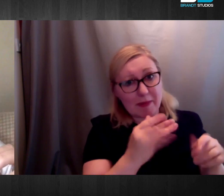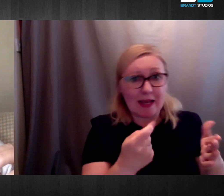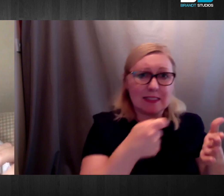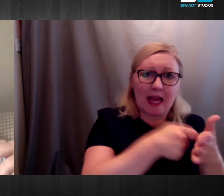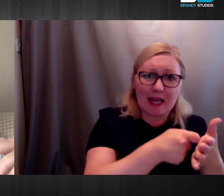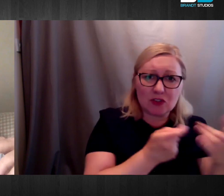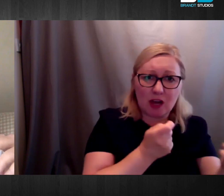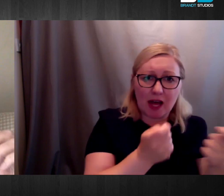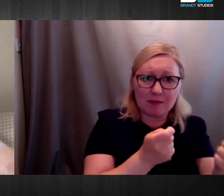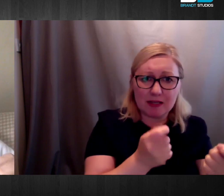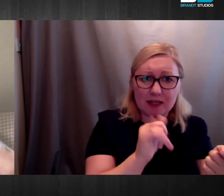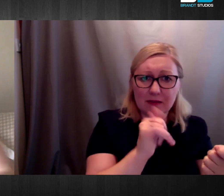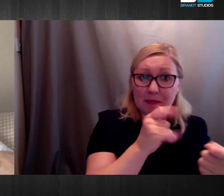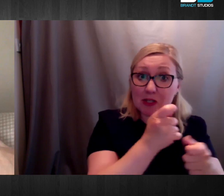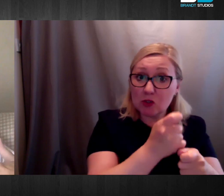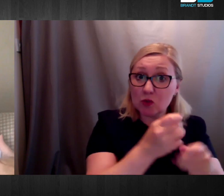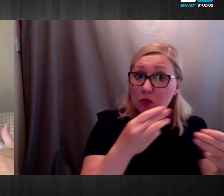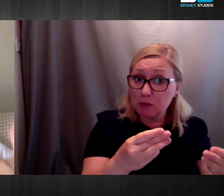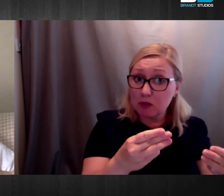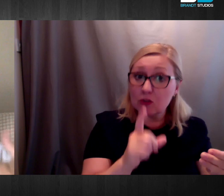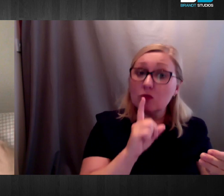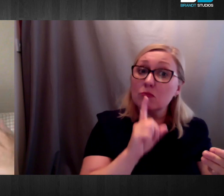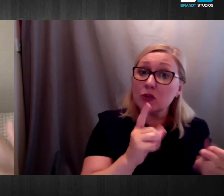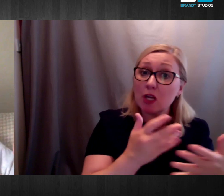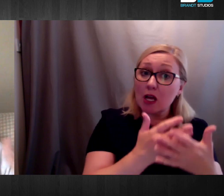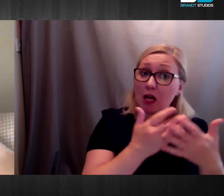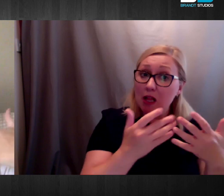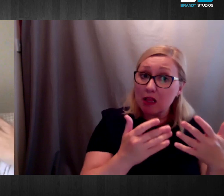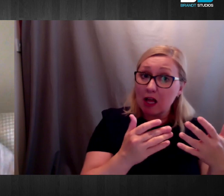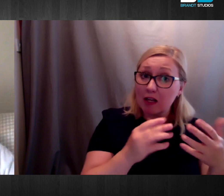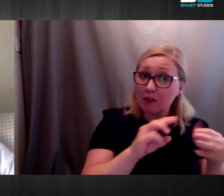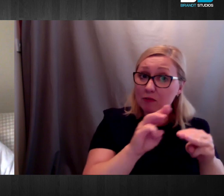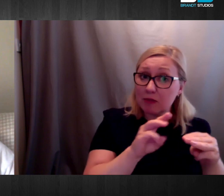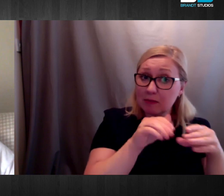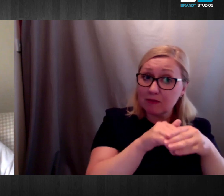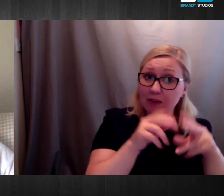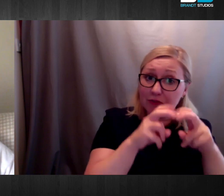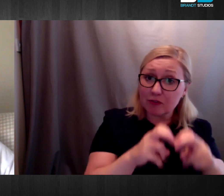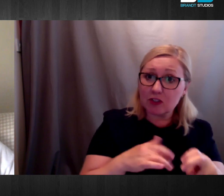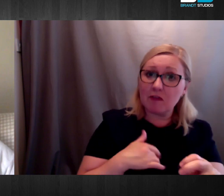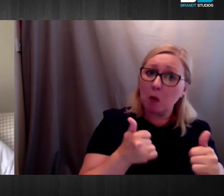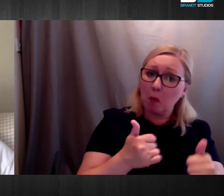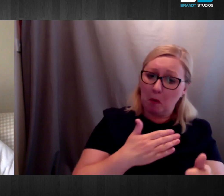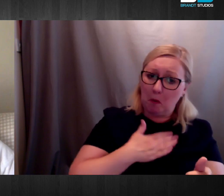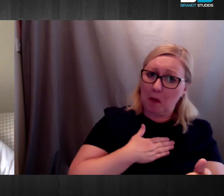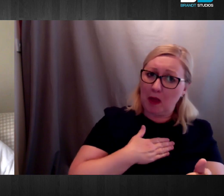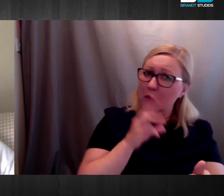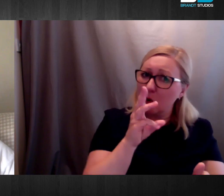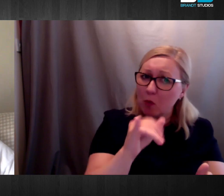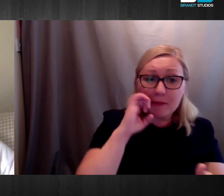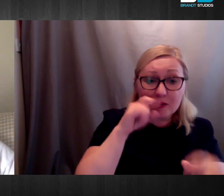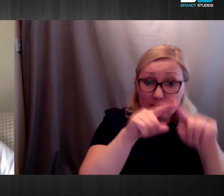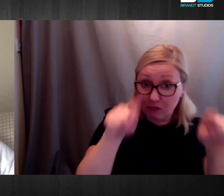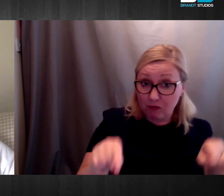a lot of researchers, they like it because they like to understand what they should be doing. So the form asks things like, what are